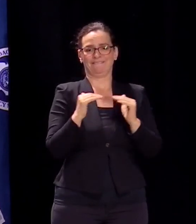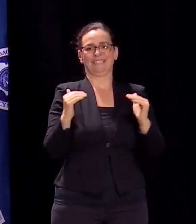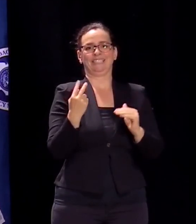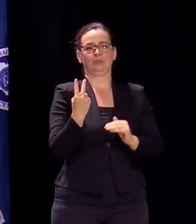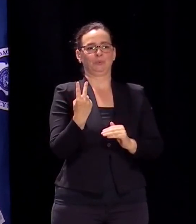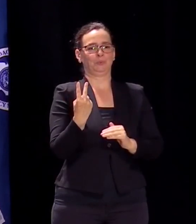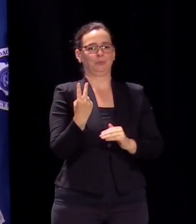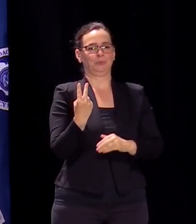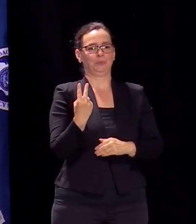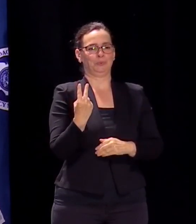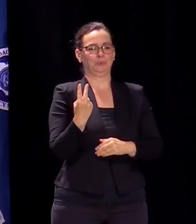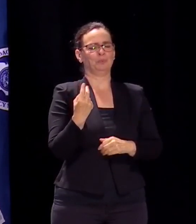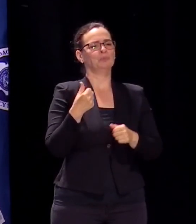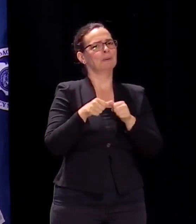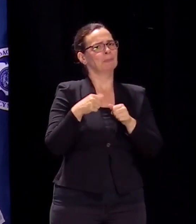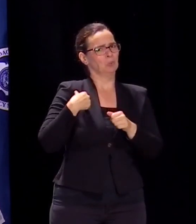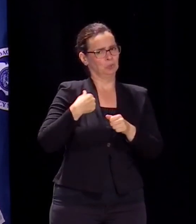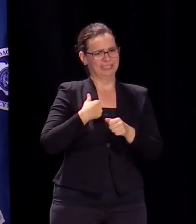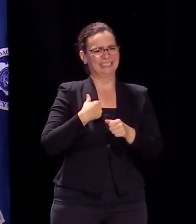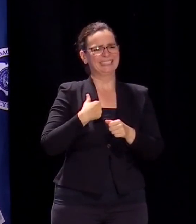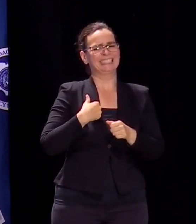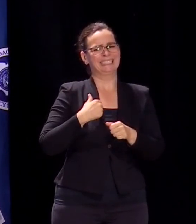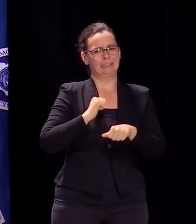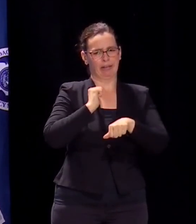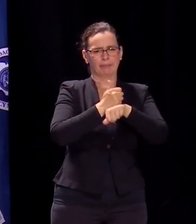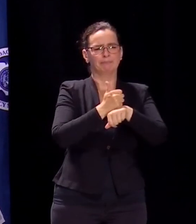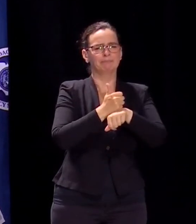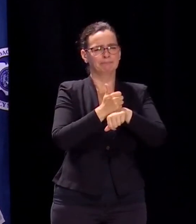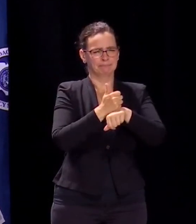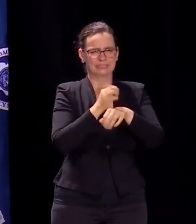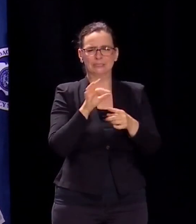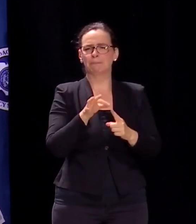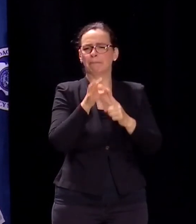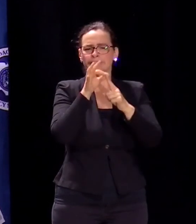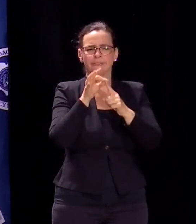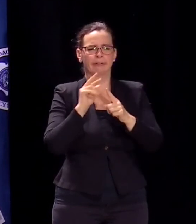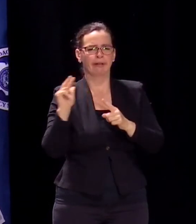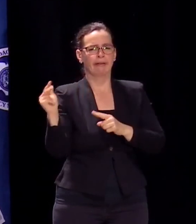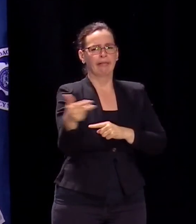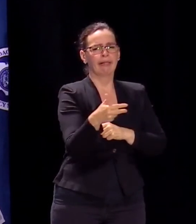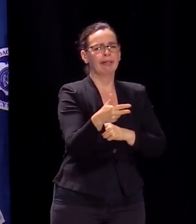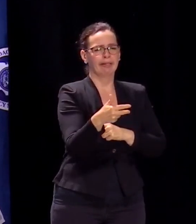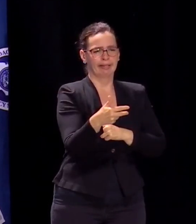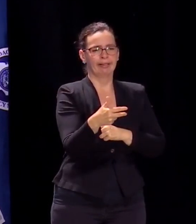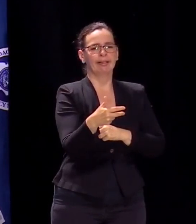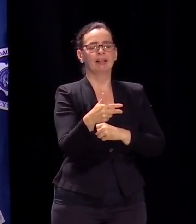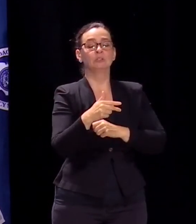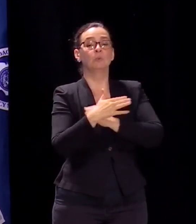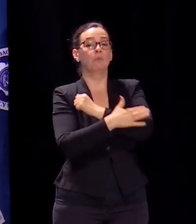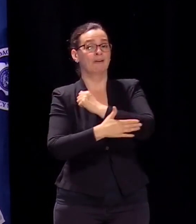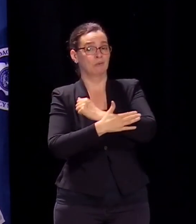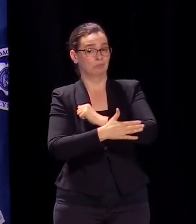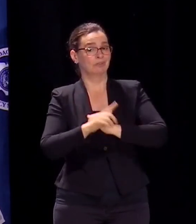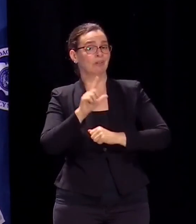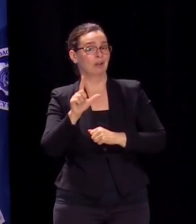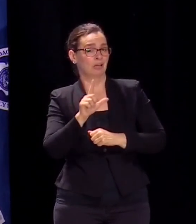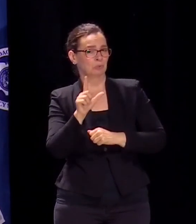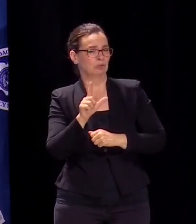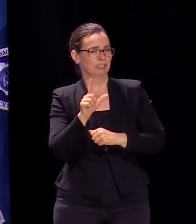governance set of rules by the state, so they have to answer those. Our libraries have been open for a takeout